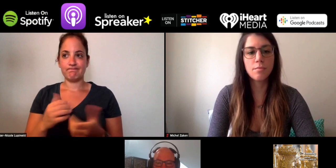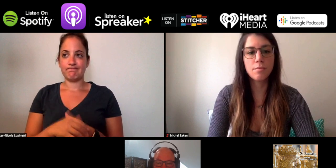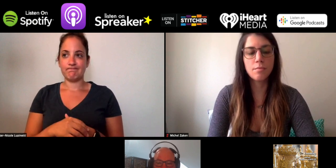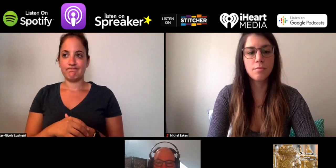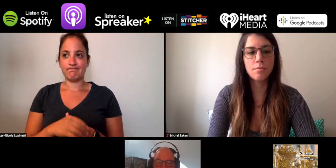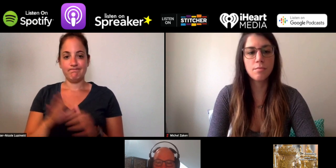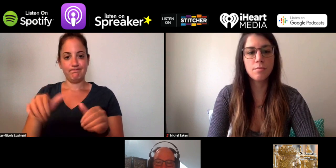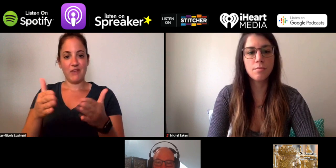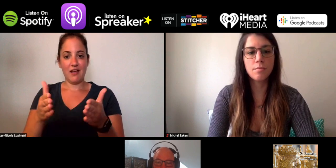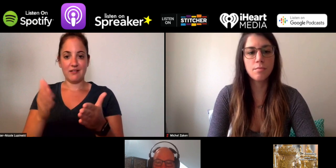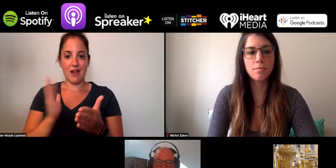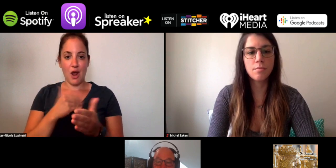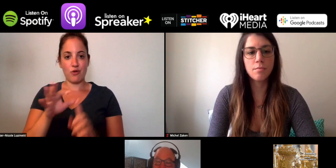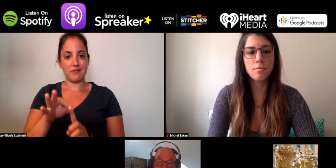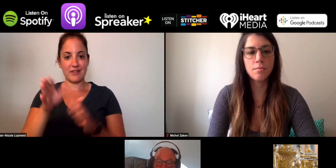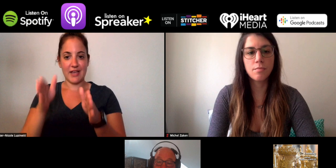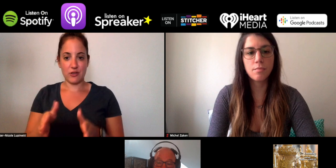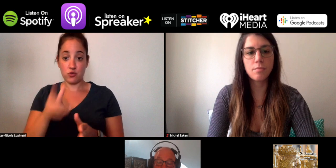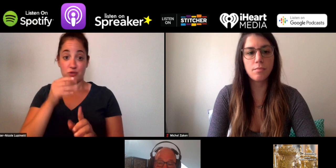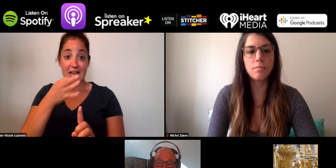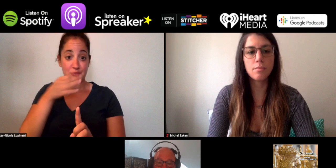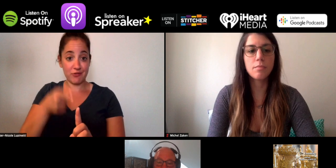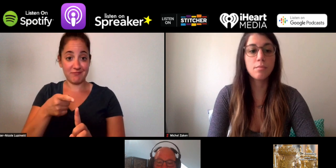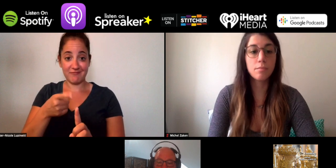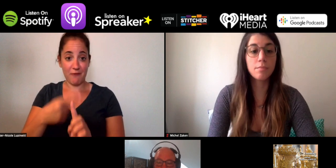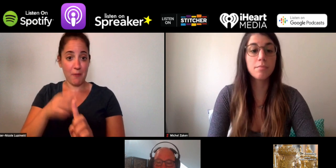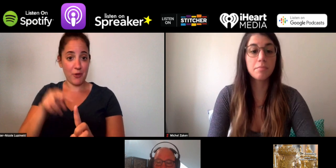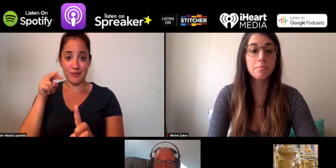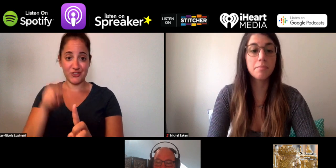give the guest, who's the expert from their position,